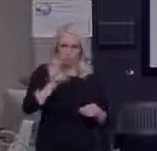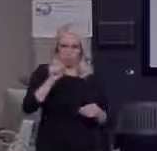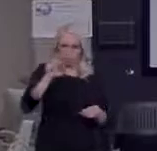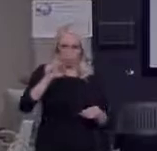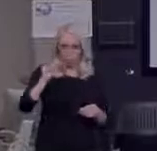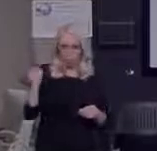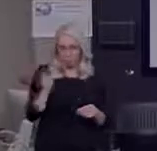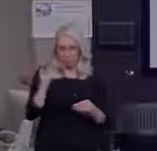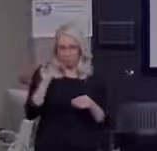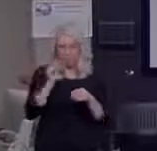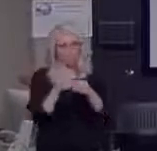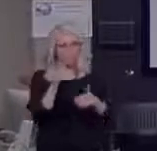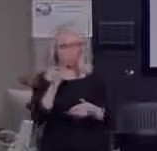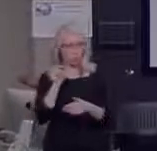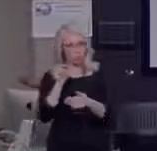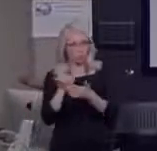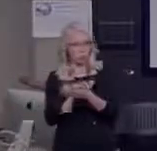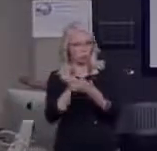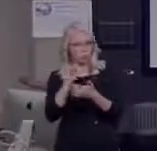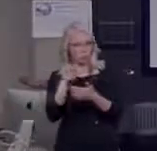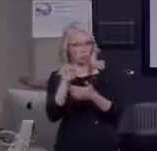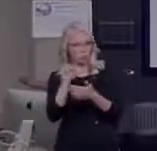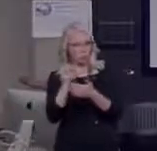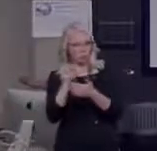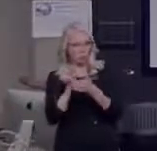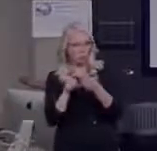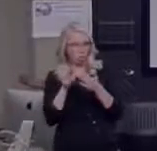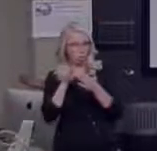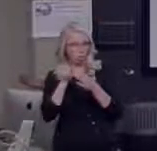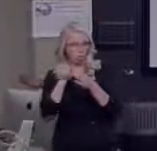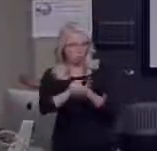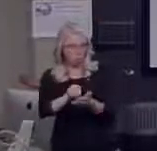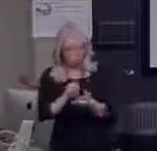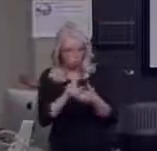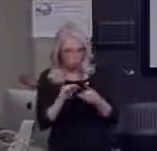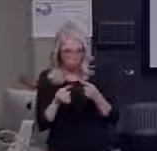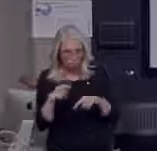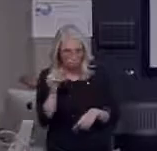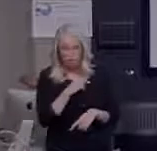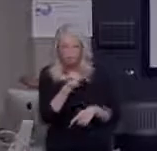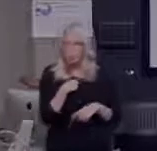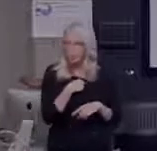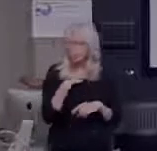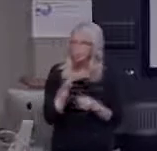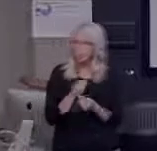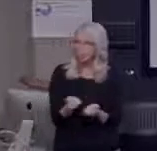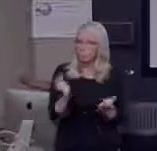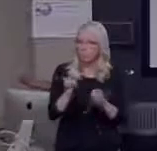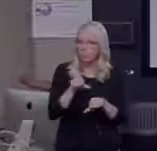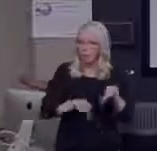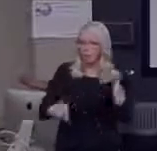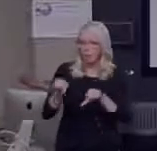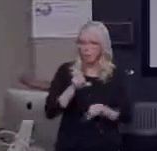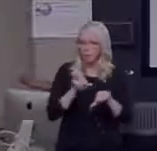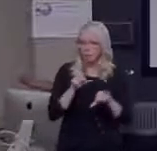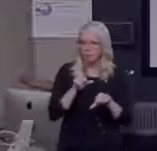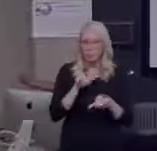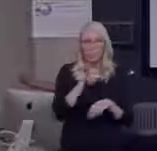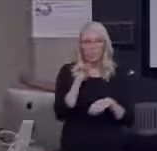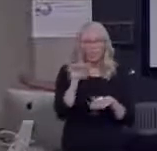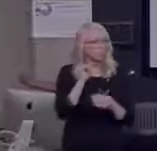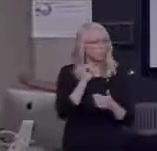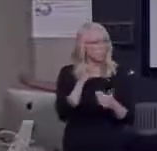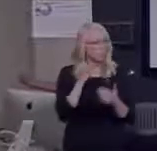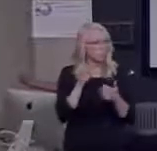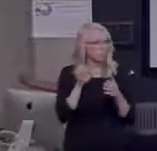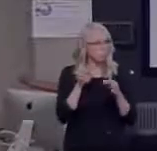Times article that actually featured it. So we got the science out there. And did the learning stick? Well,